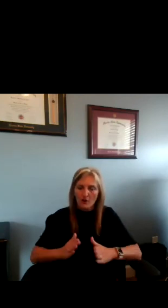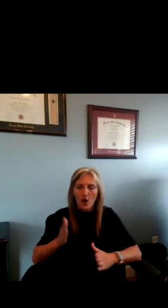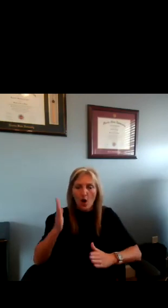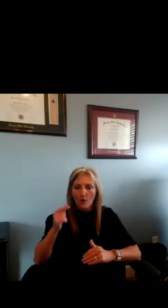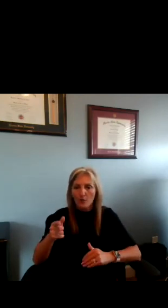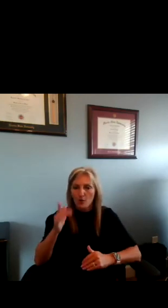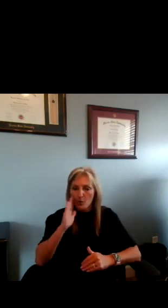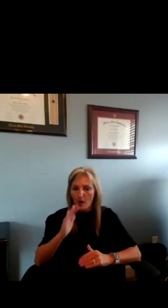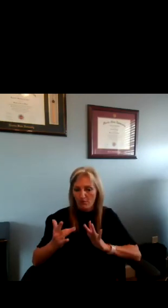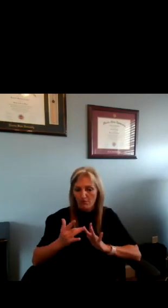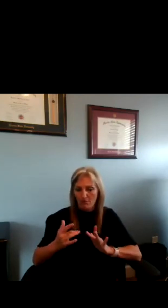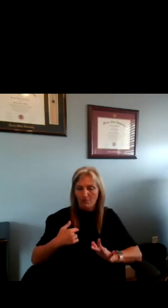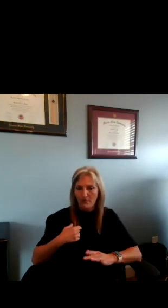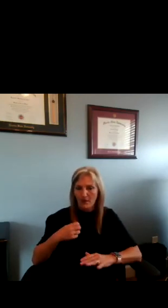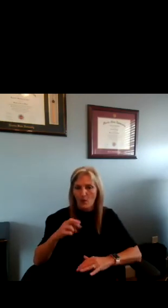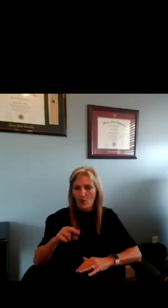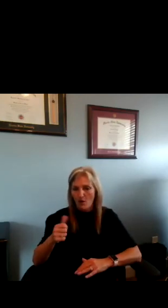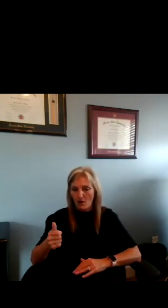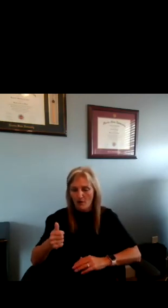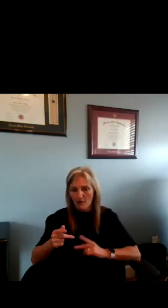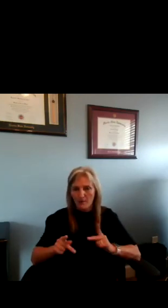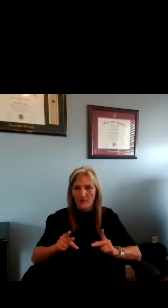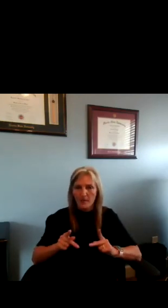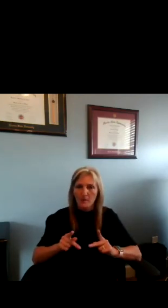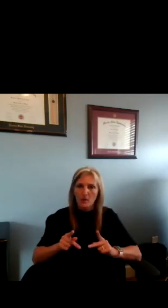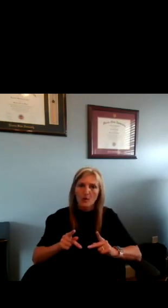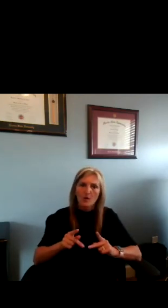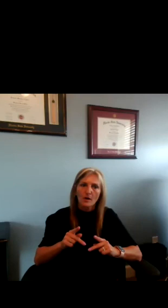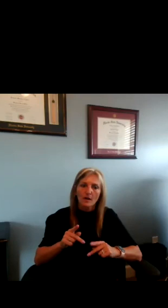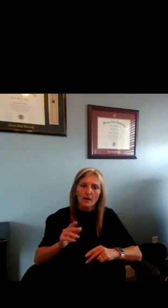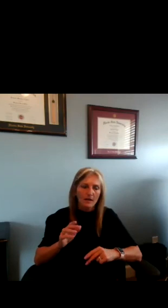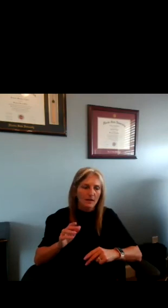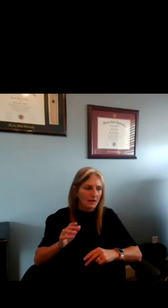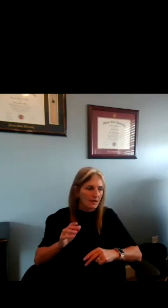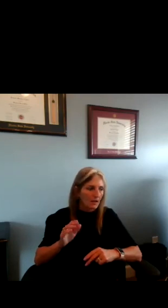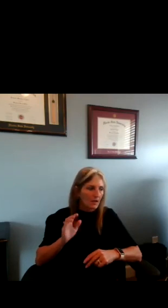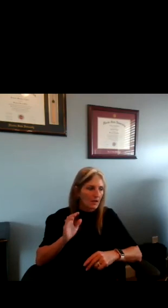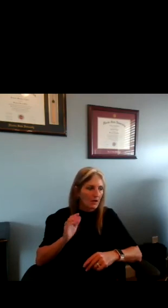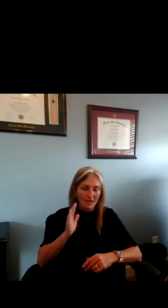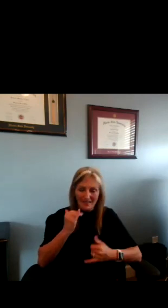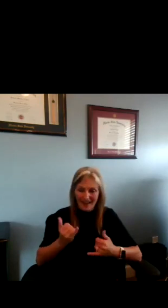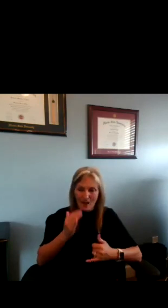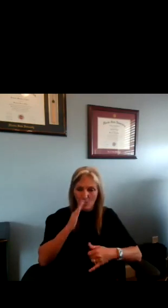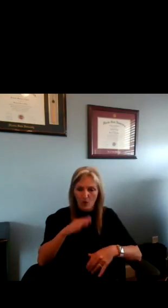at dpitts@urban.org. And now we are going to take a short 10-minute